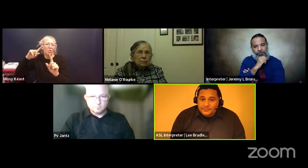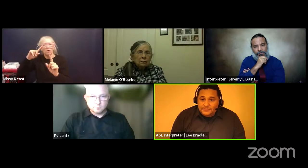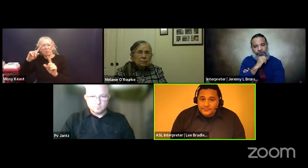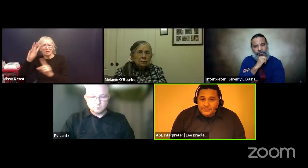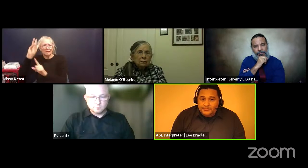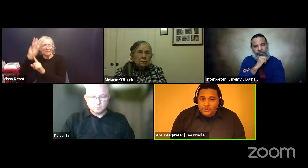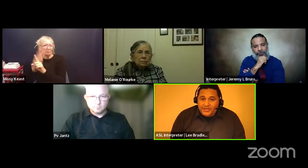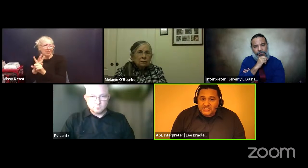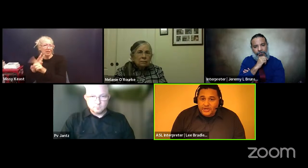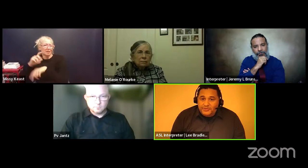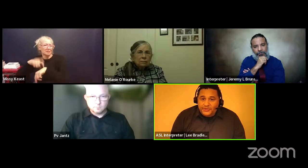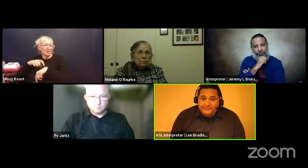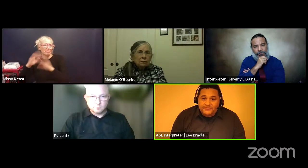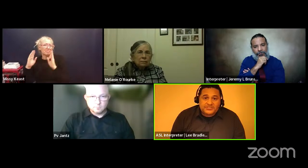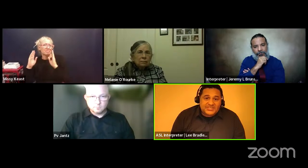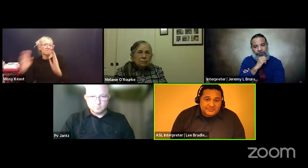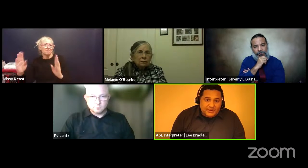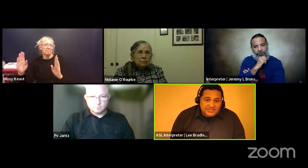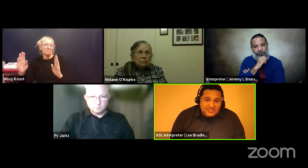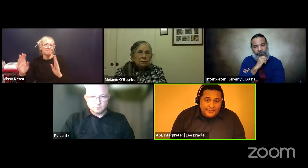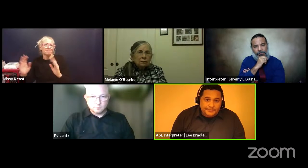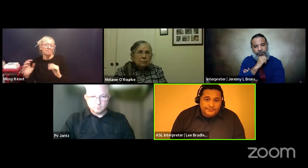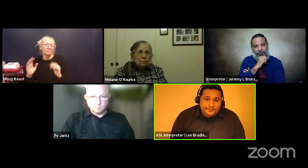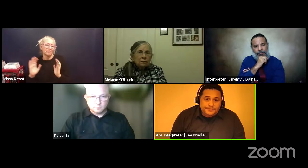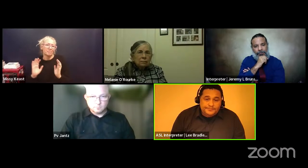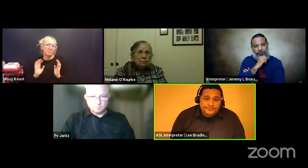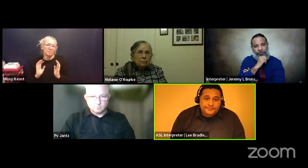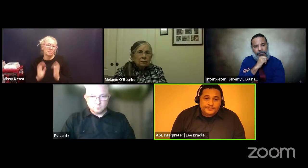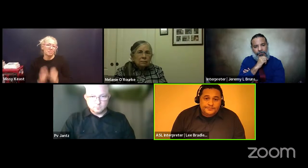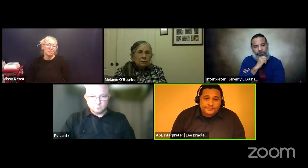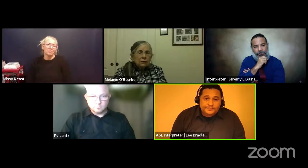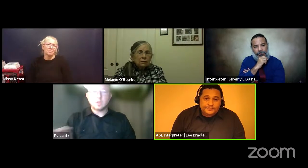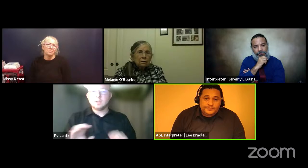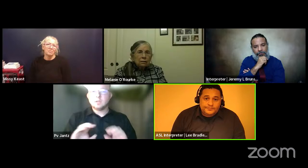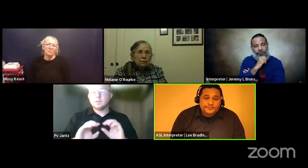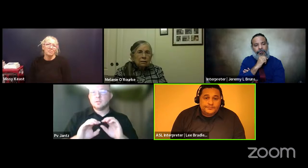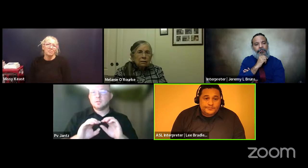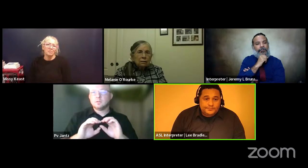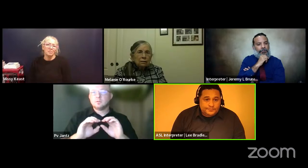probation, a probationary period for 6 months' time.